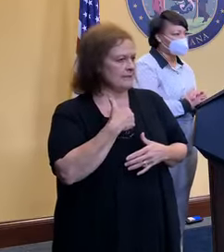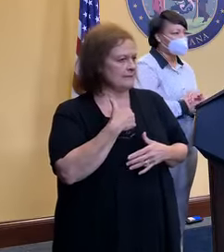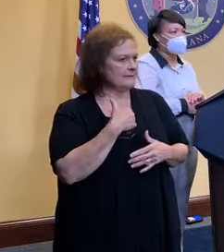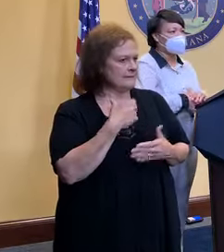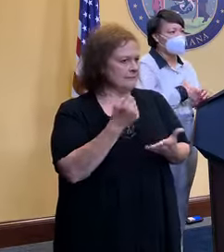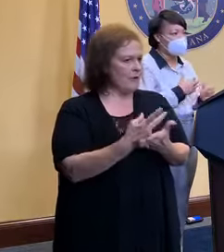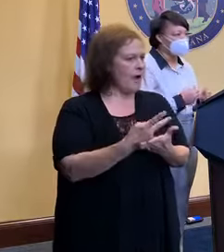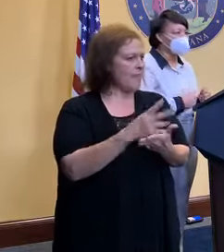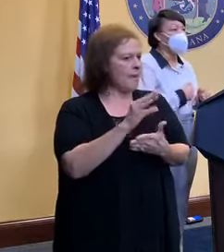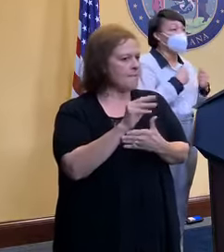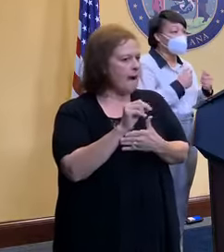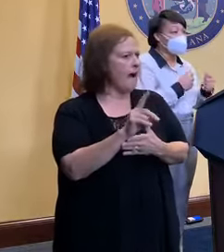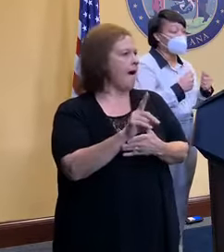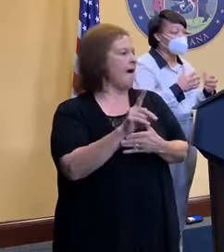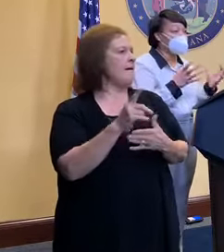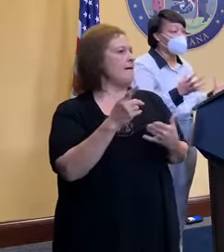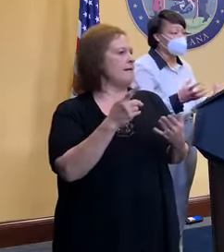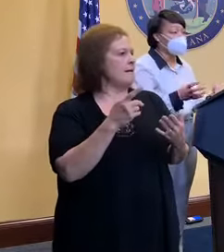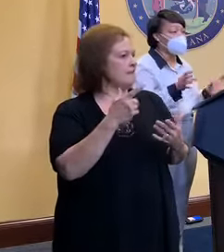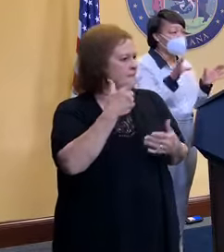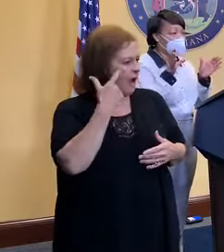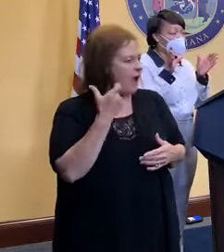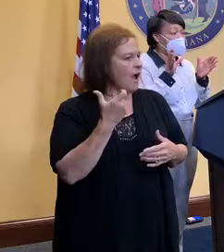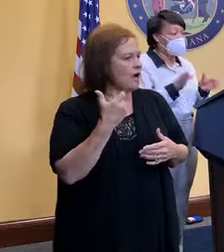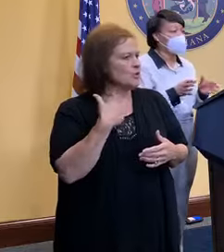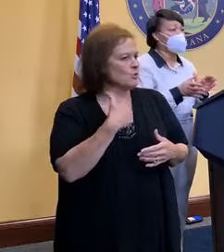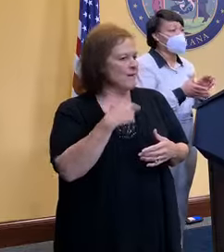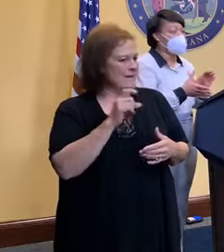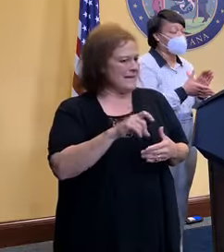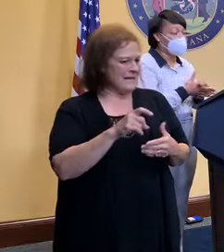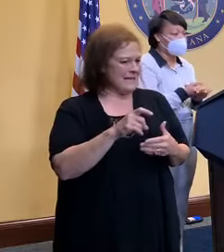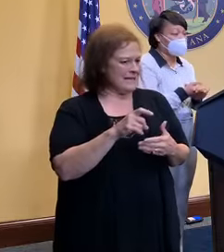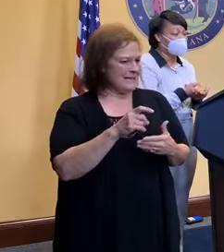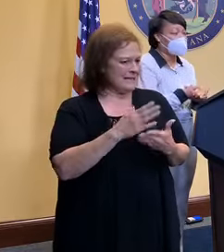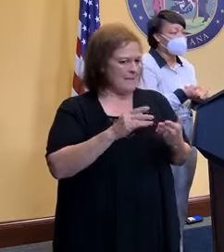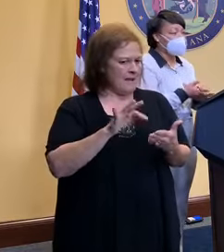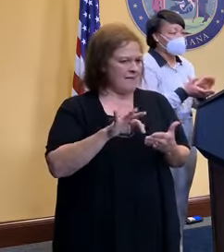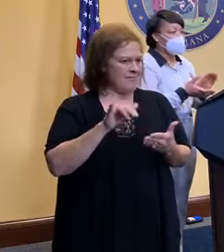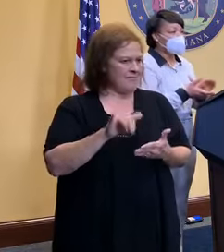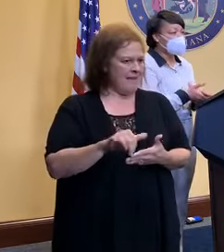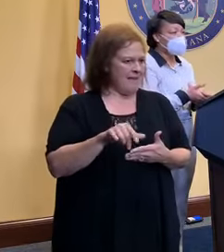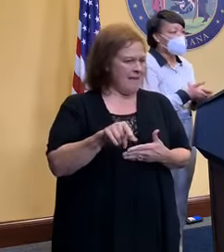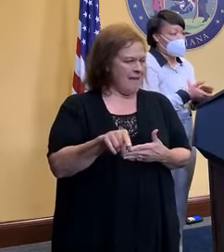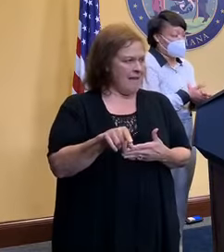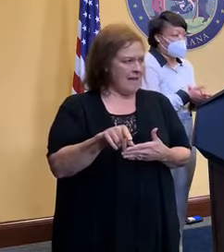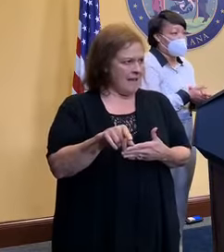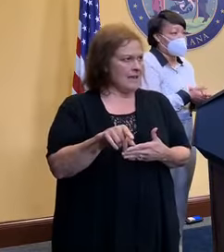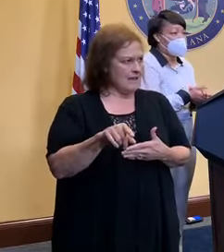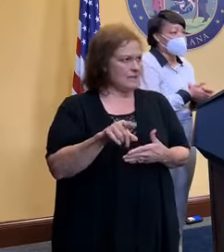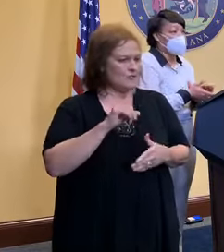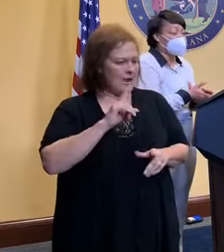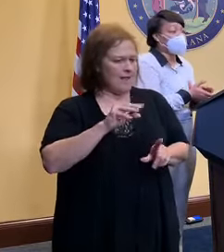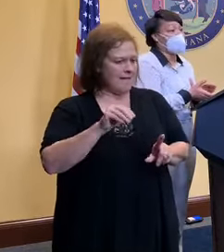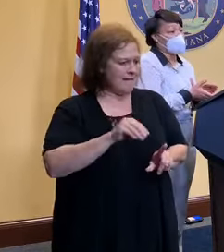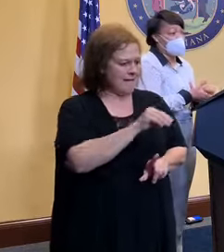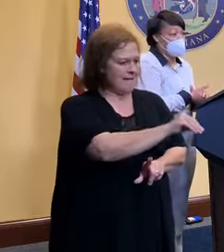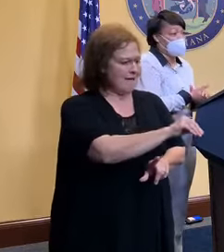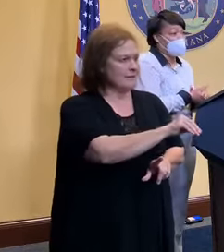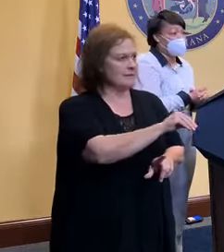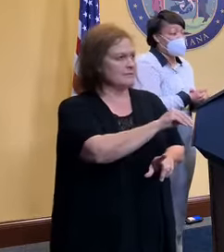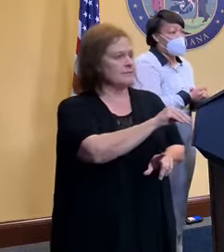the bond sales and the measures, just because we need a portion of our resources truly allocated